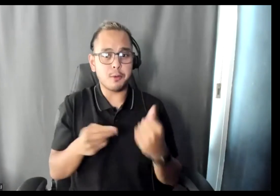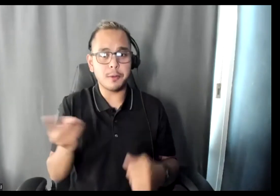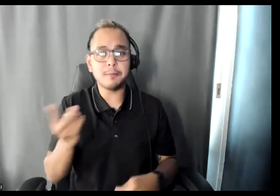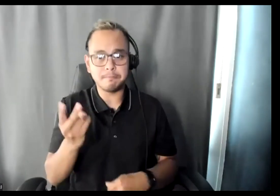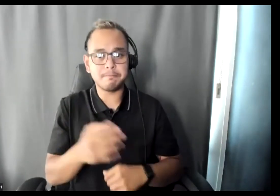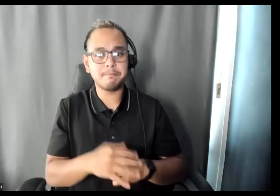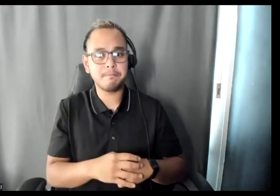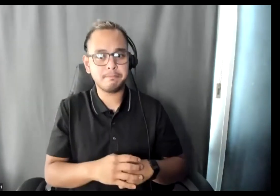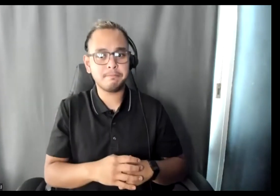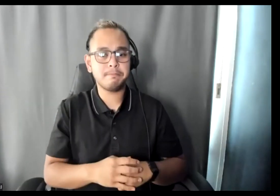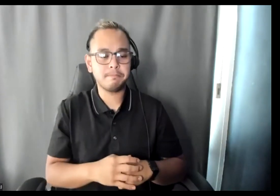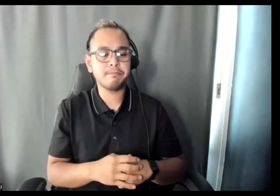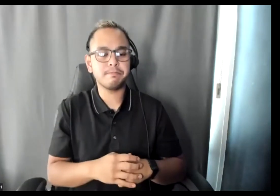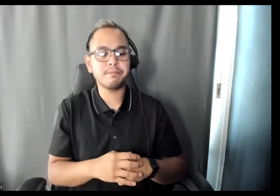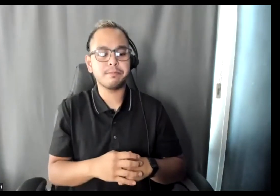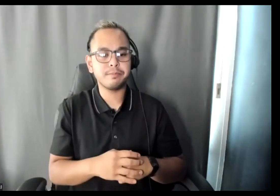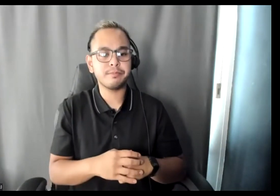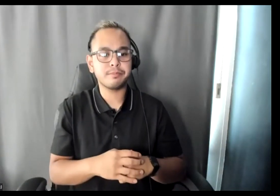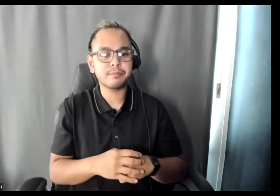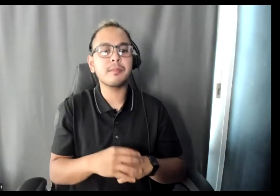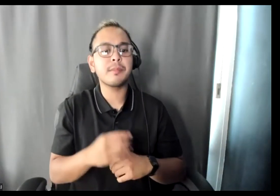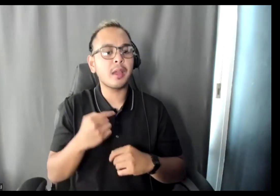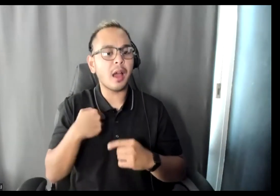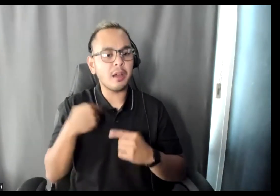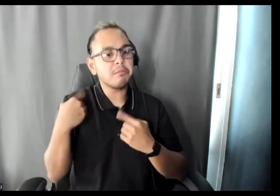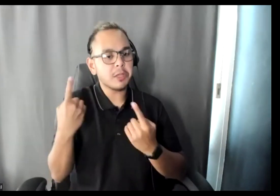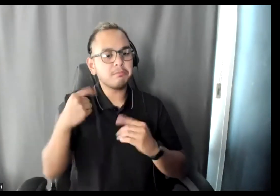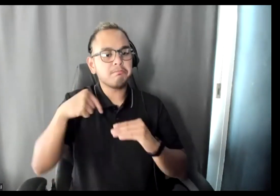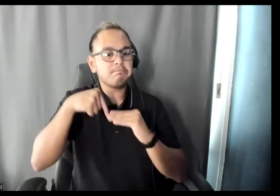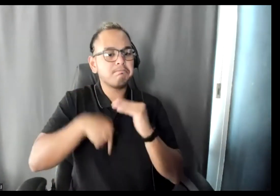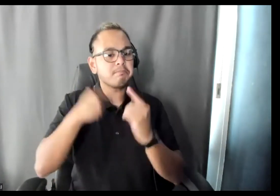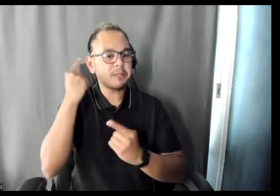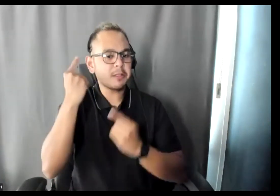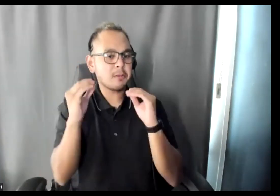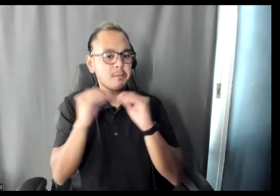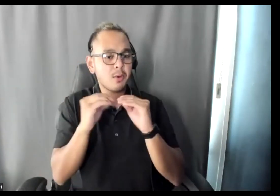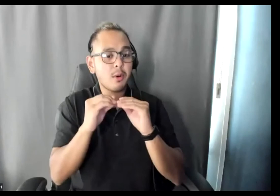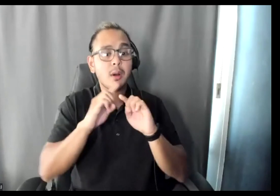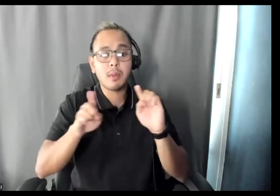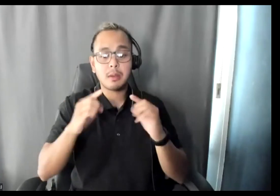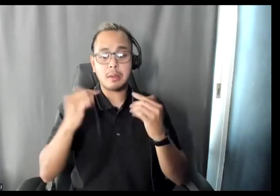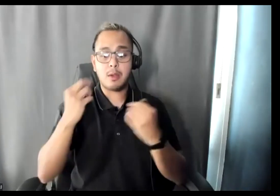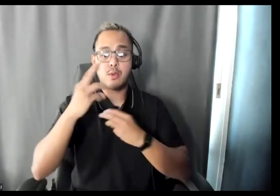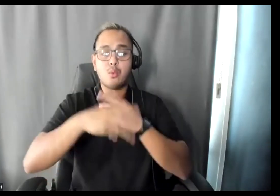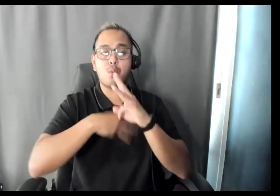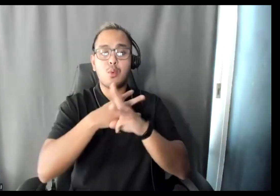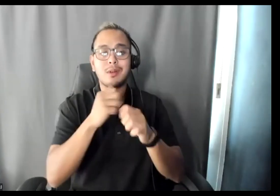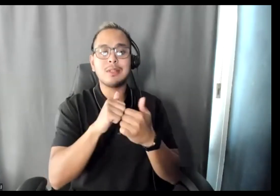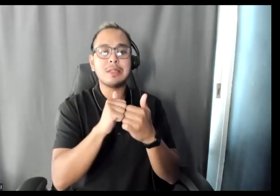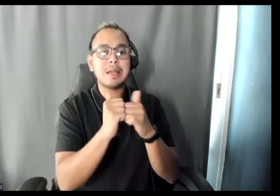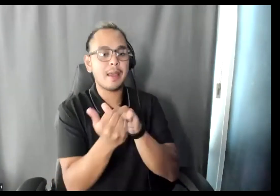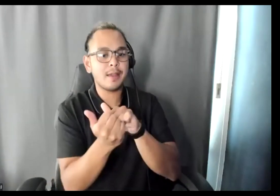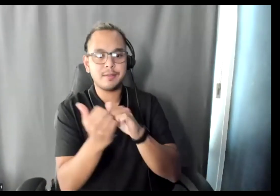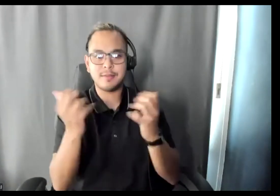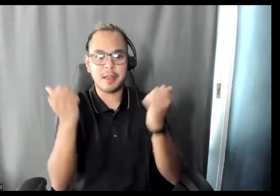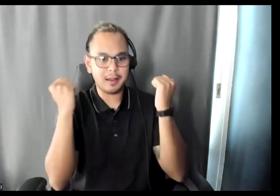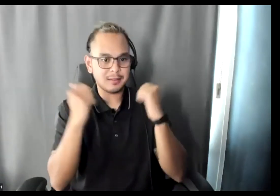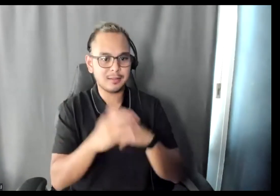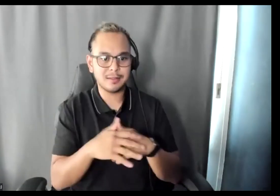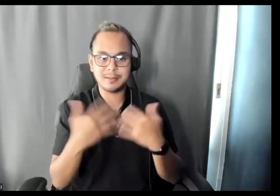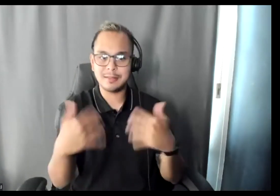Holly, in thinking about that. I certainly think a lot about this. But our world is changing so quickly. Oh,